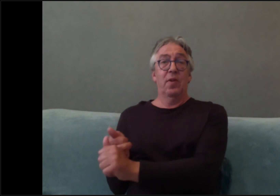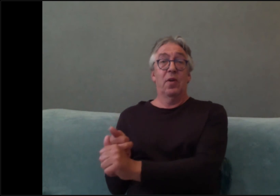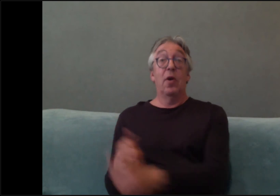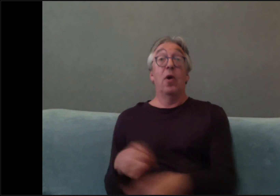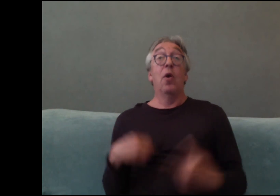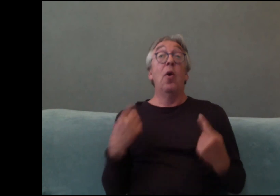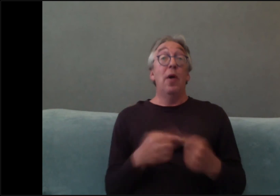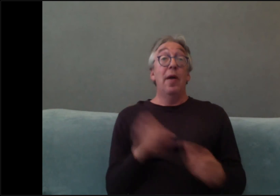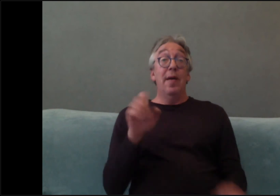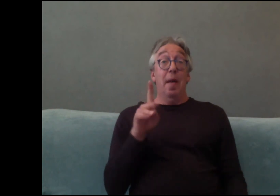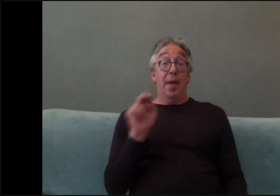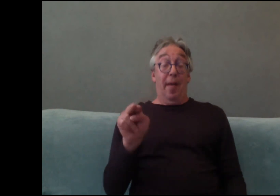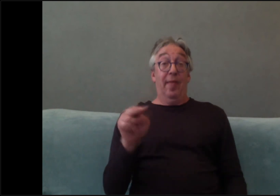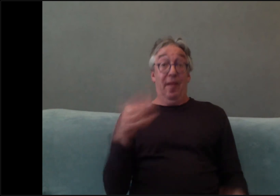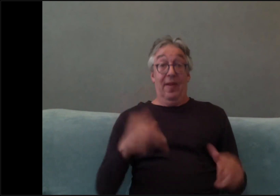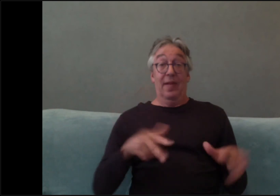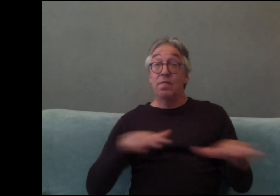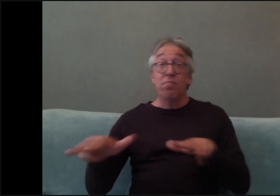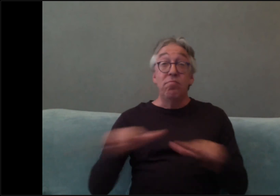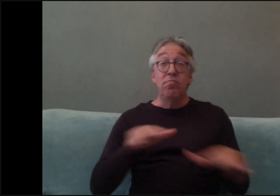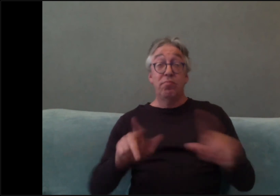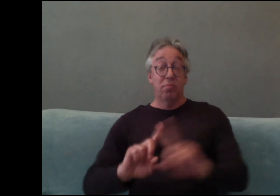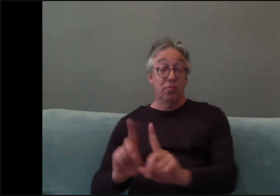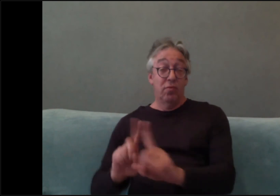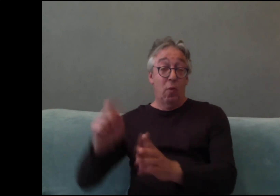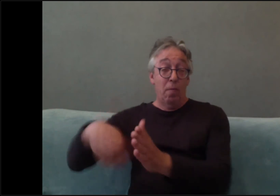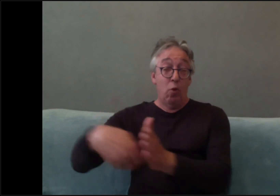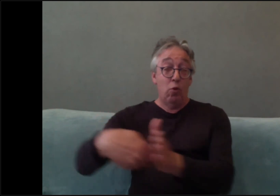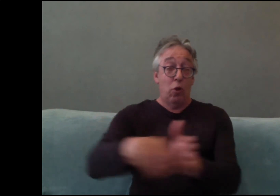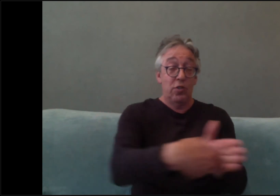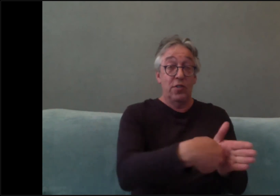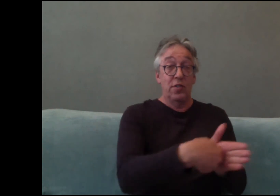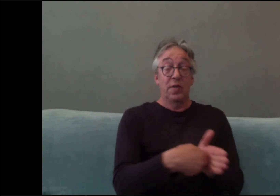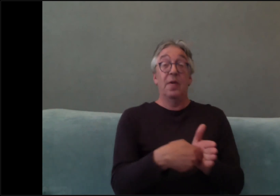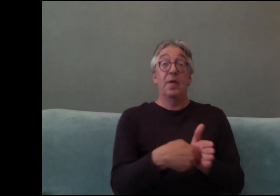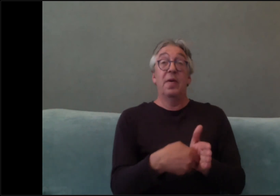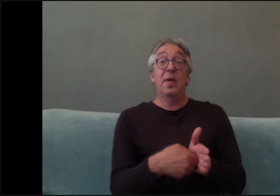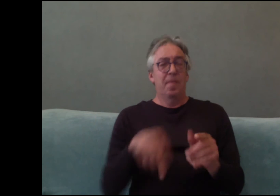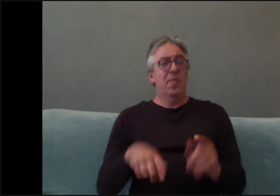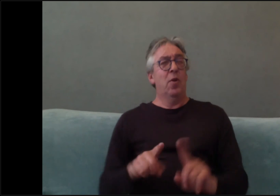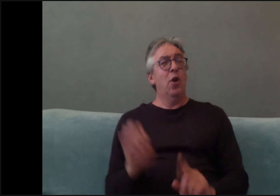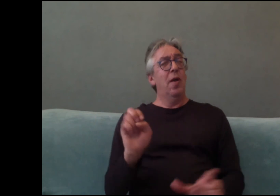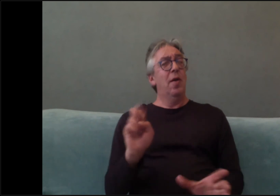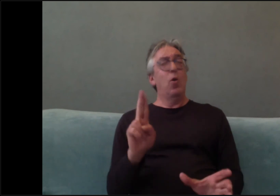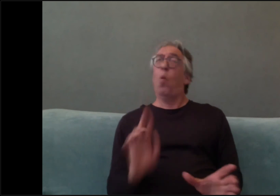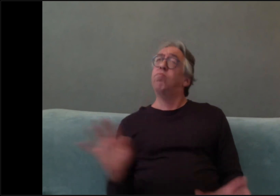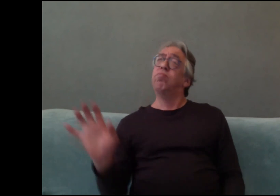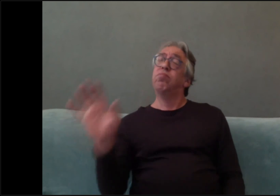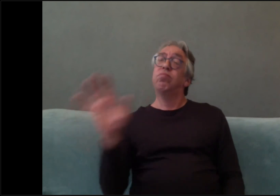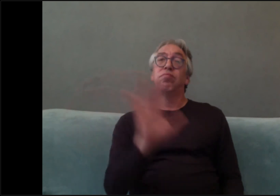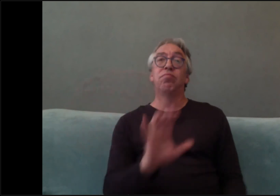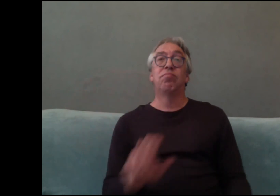all countries of Europe with 2 different buses to catch the attention and